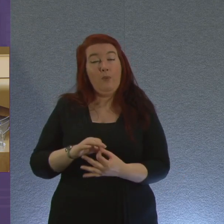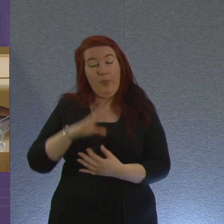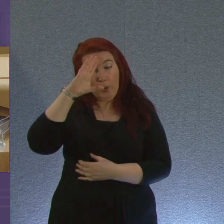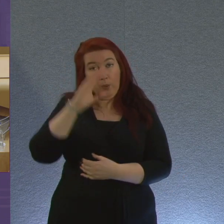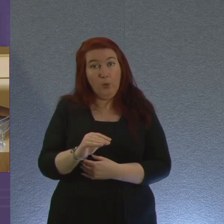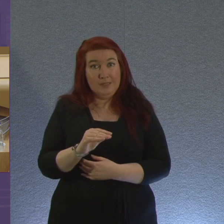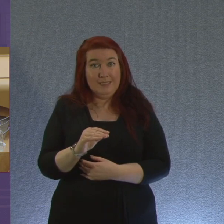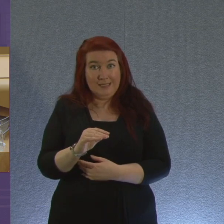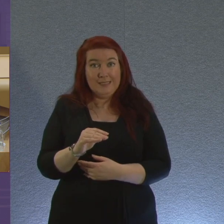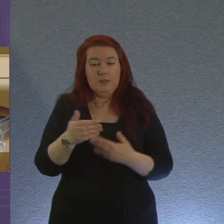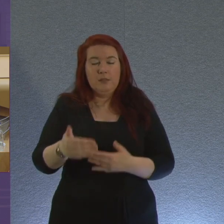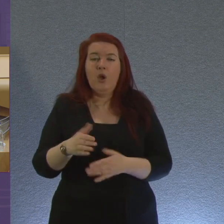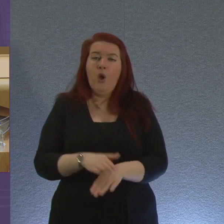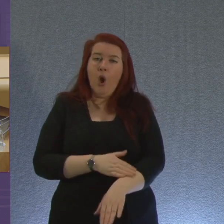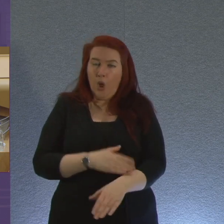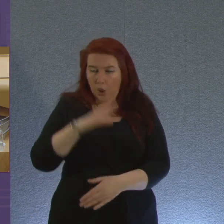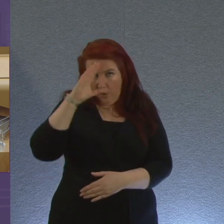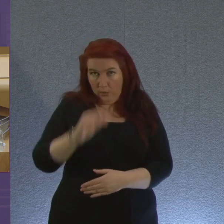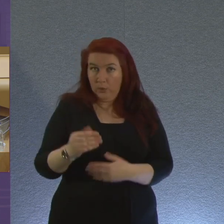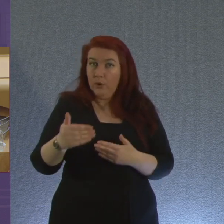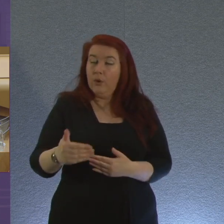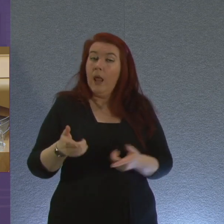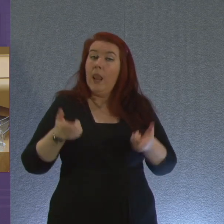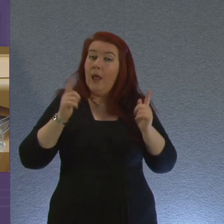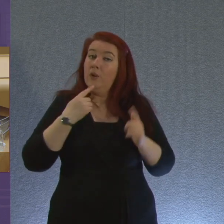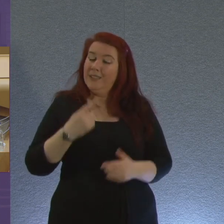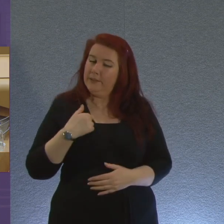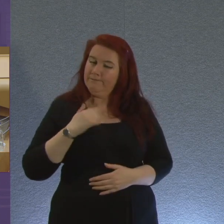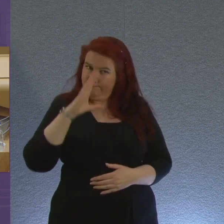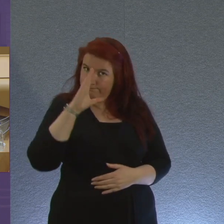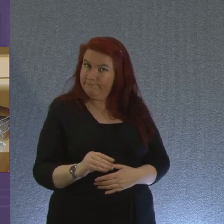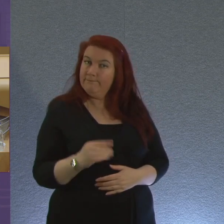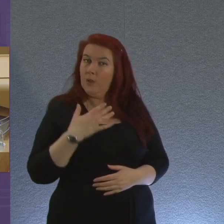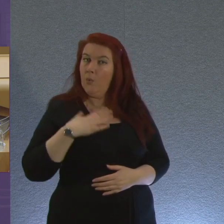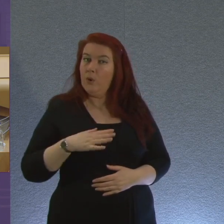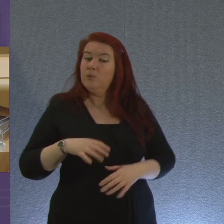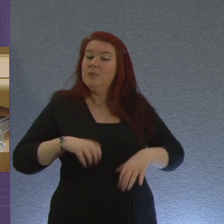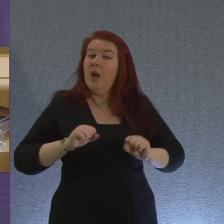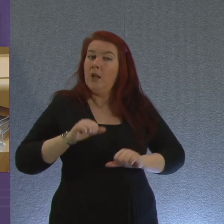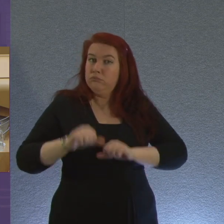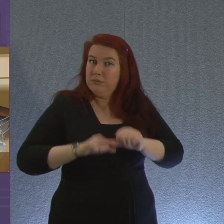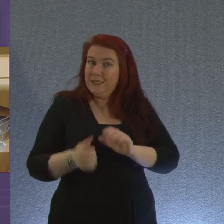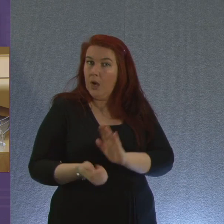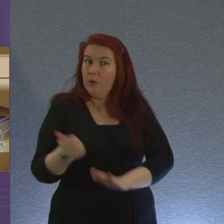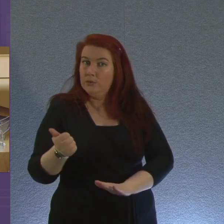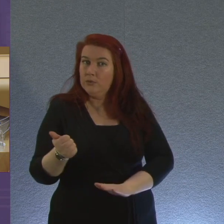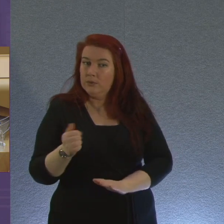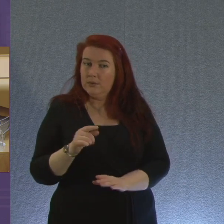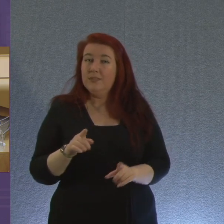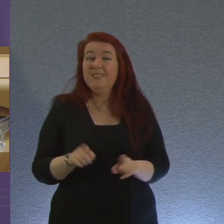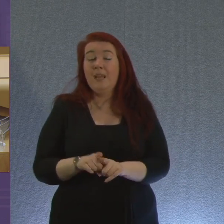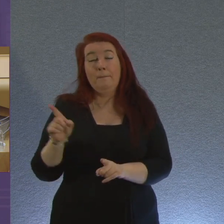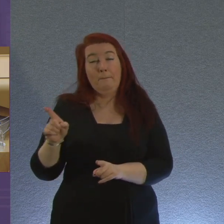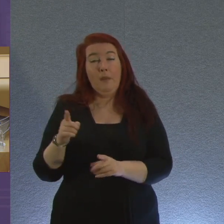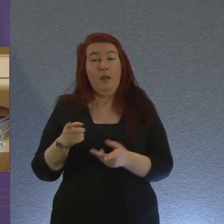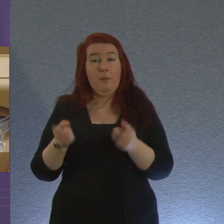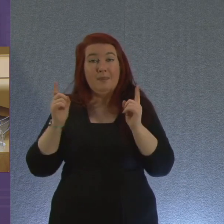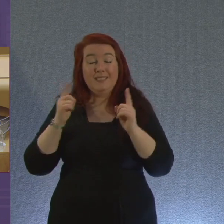to give of their intention to start eviction proceedings. It's not, as Aileen Campbell first promised,